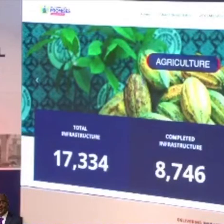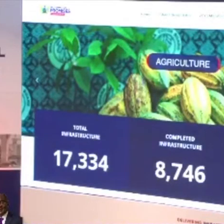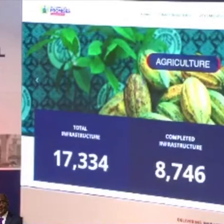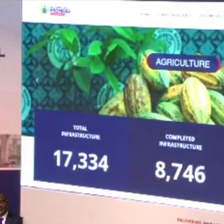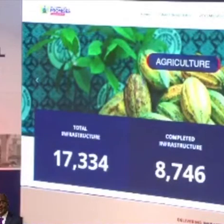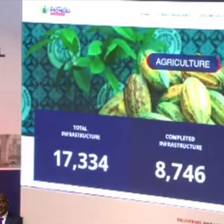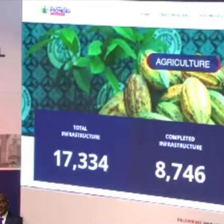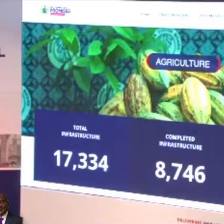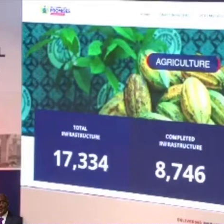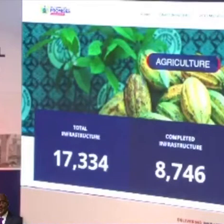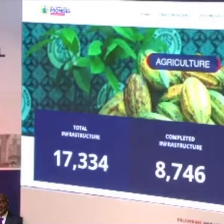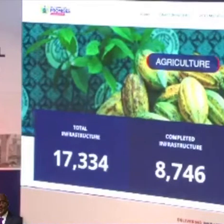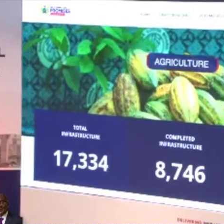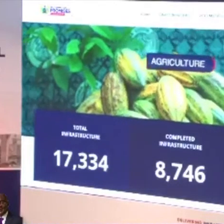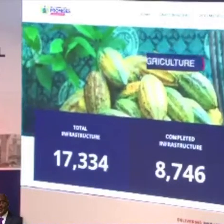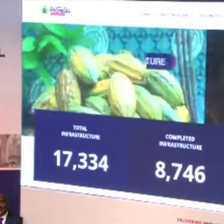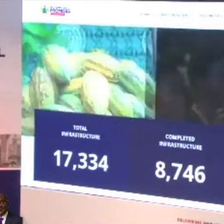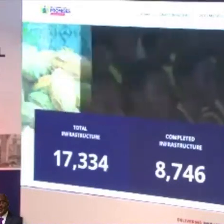8,746, ongoing